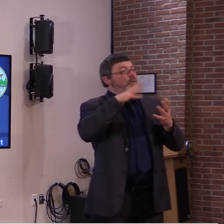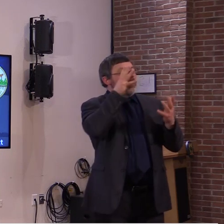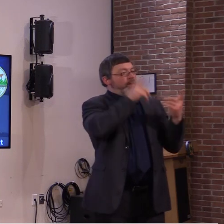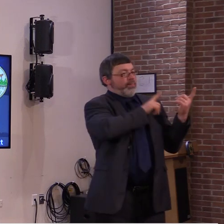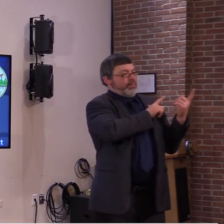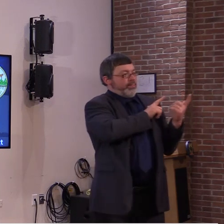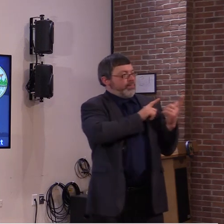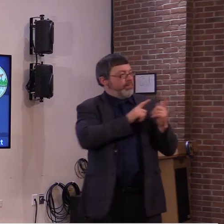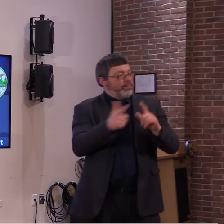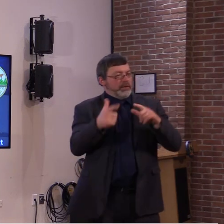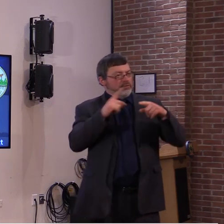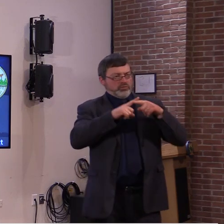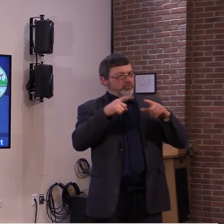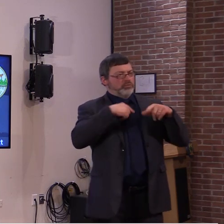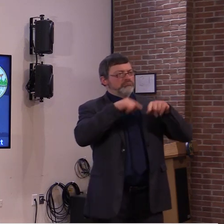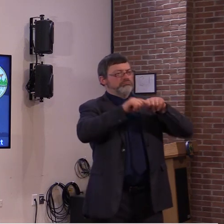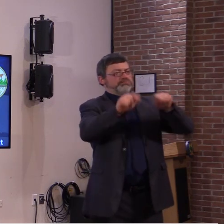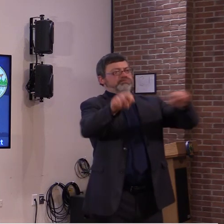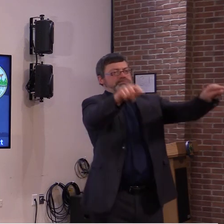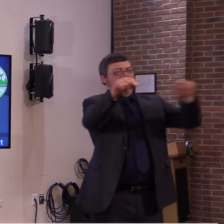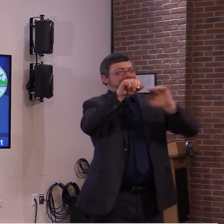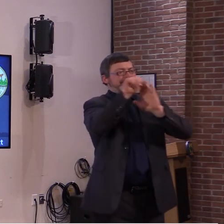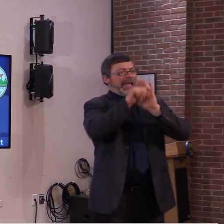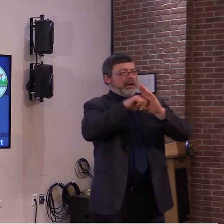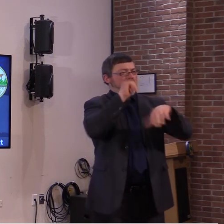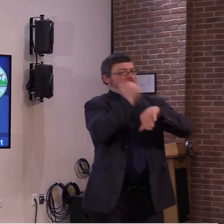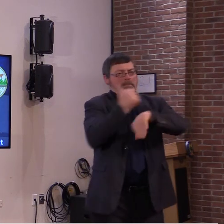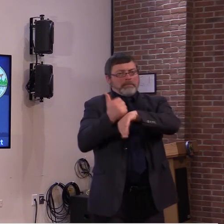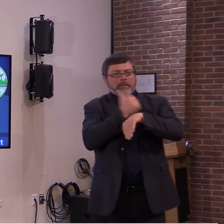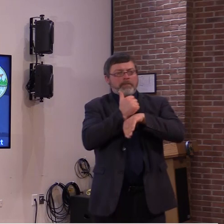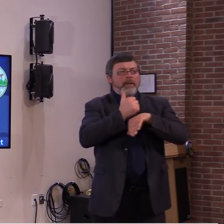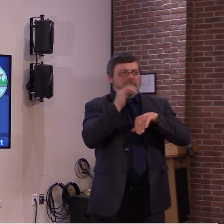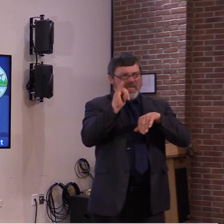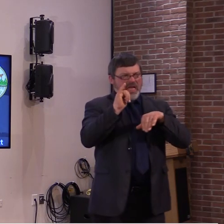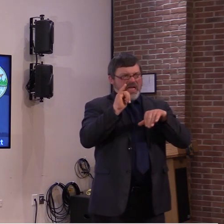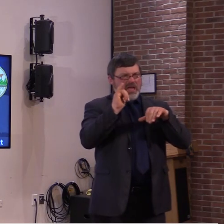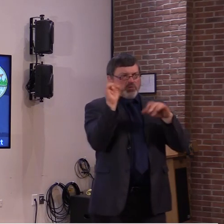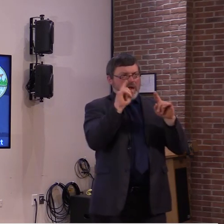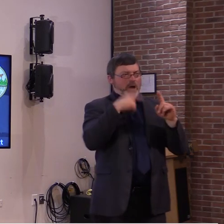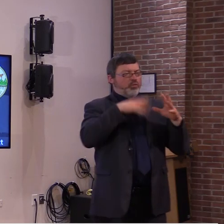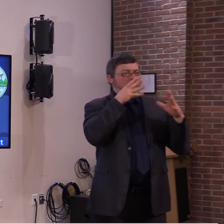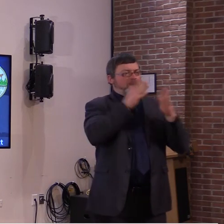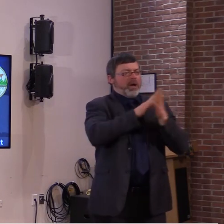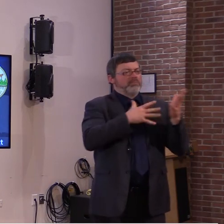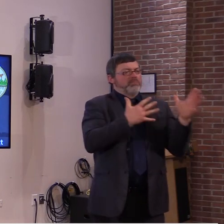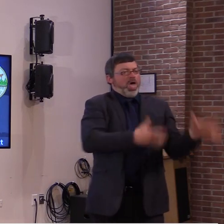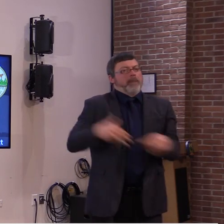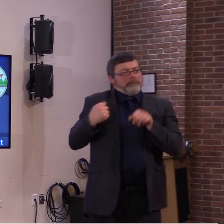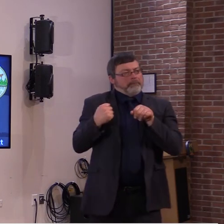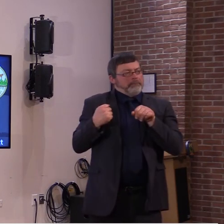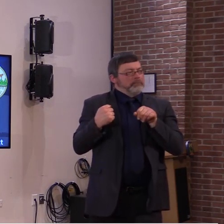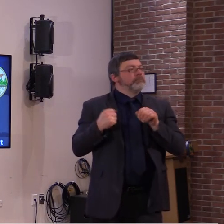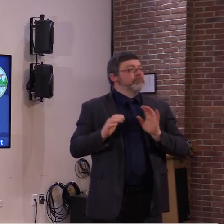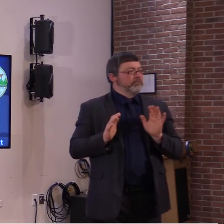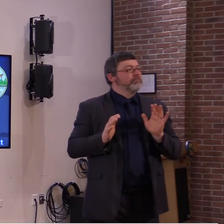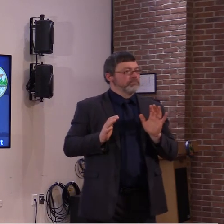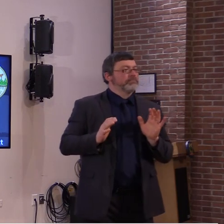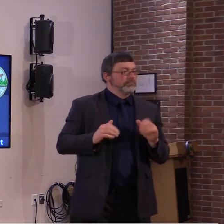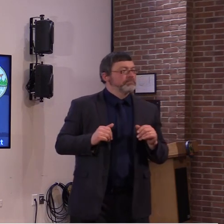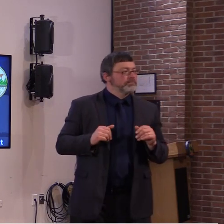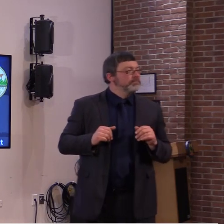we're going to do better. We just need to make sure that we have a consistent supply that we can count on, and then we'll be able to set